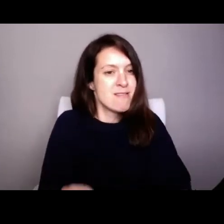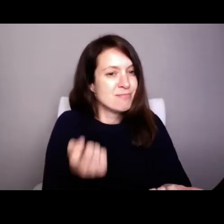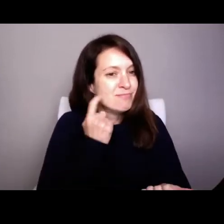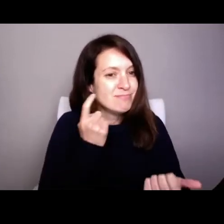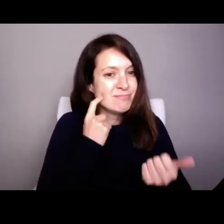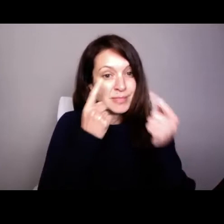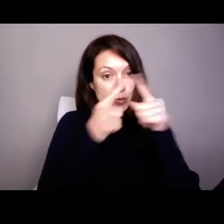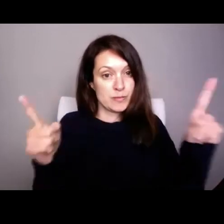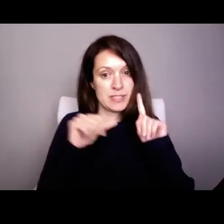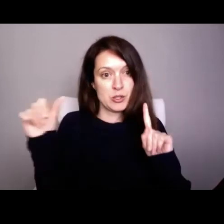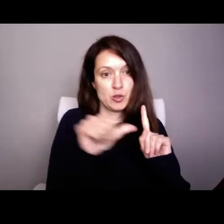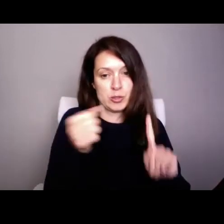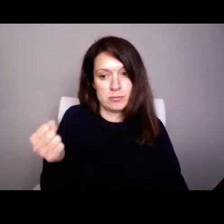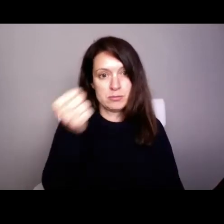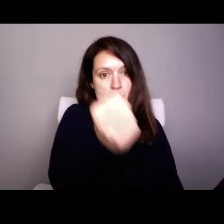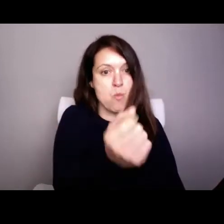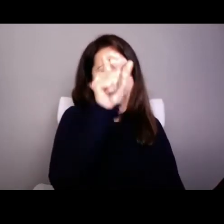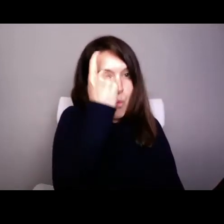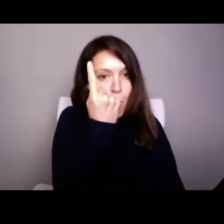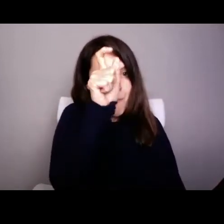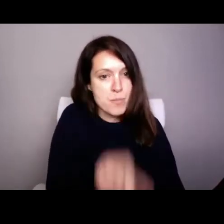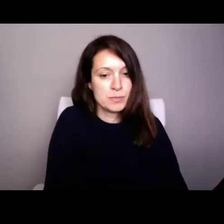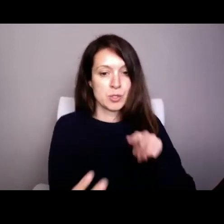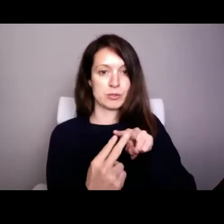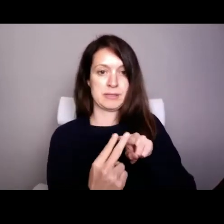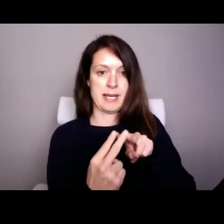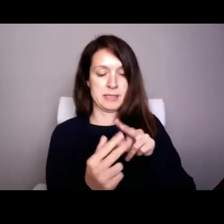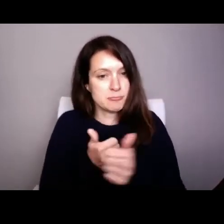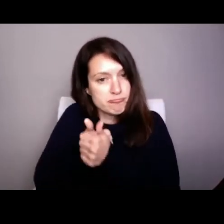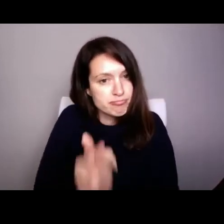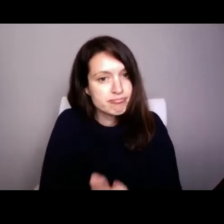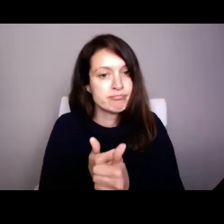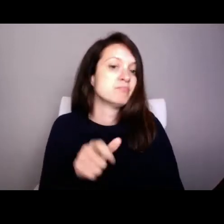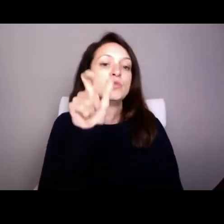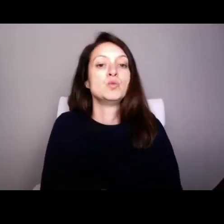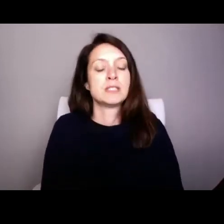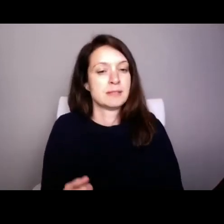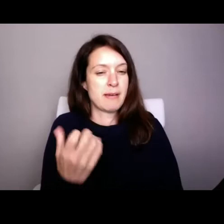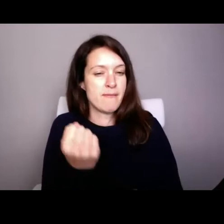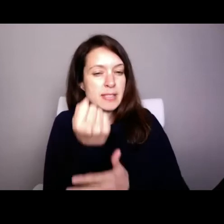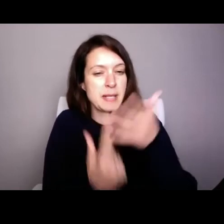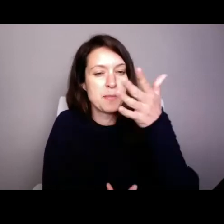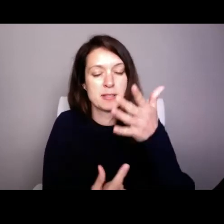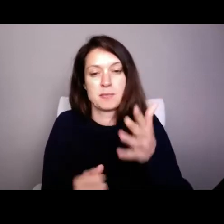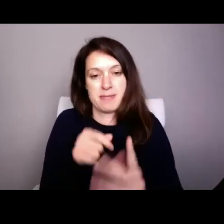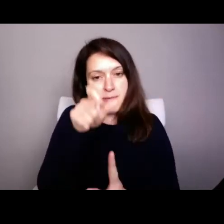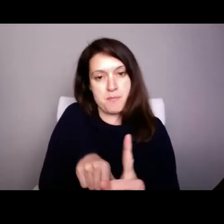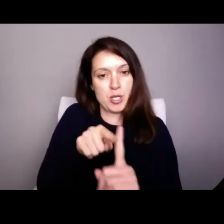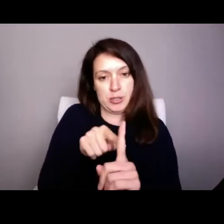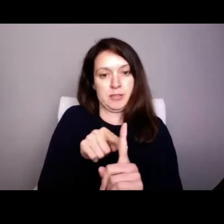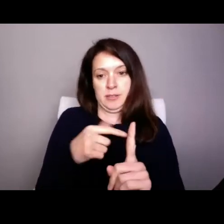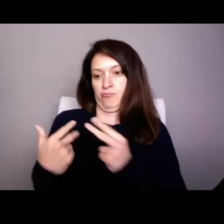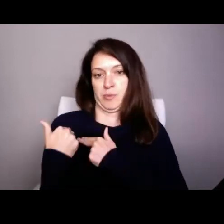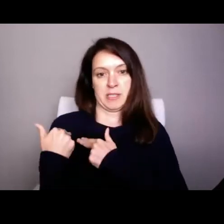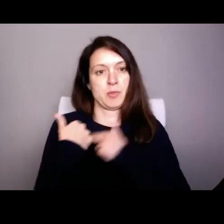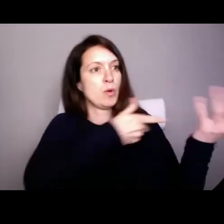assigning one point of contact for disabled students. So that has more of a liaison role across departments and supervisors. And also looking